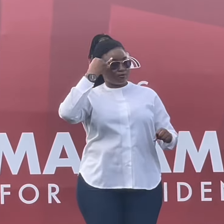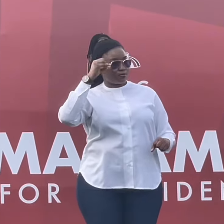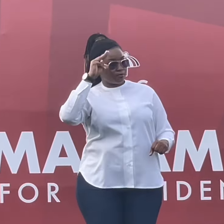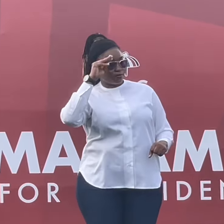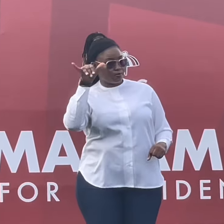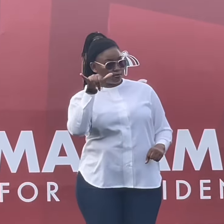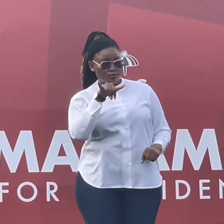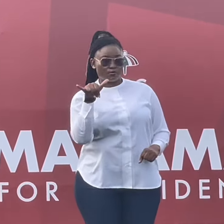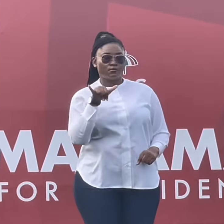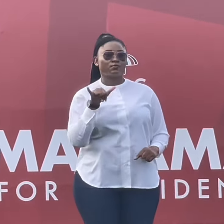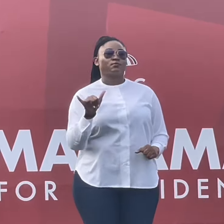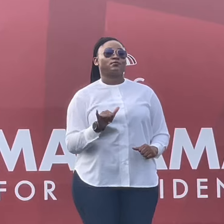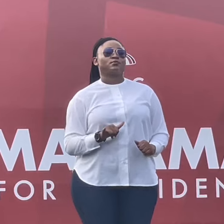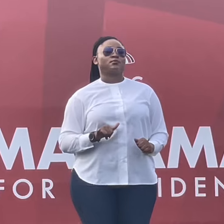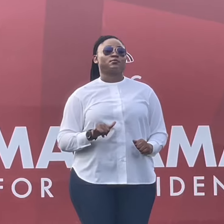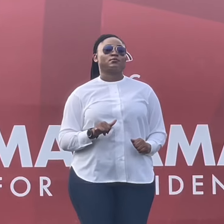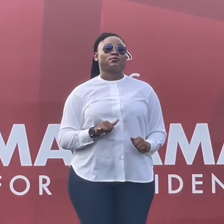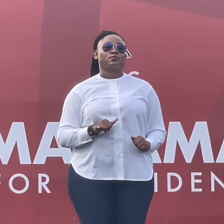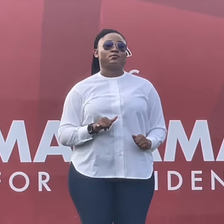the same.